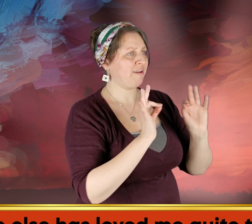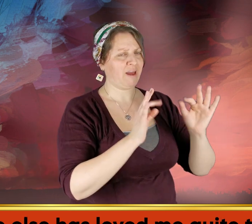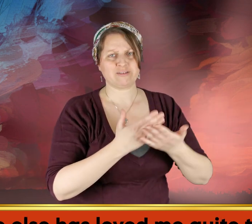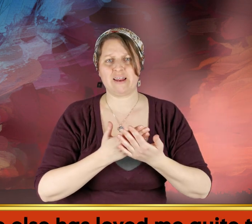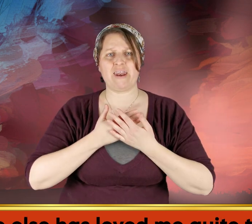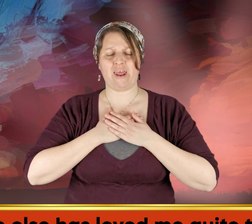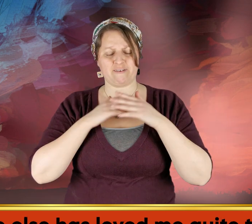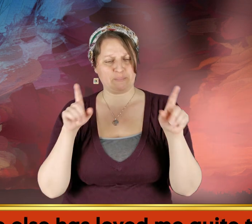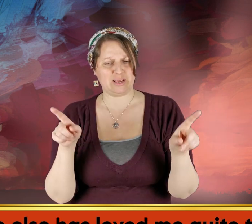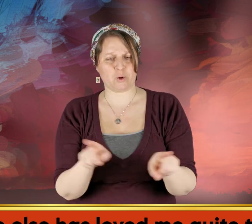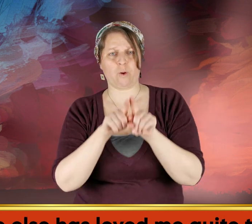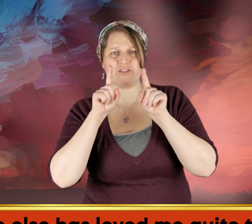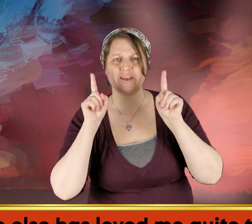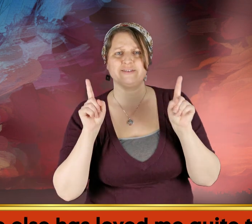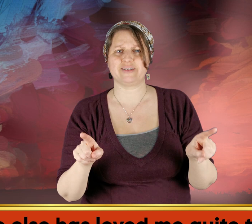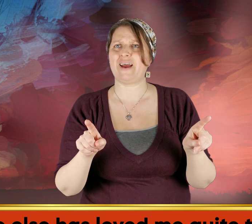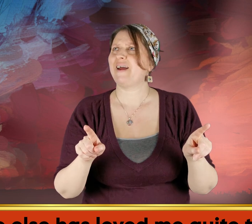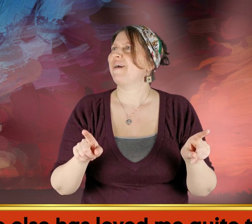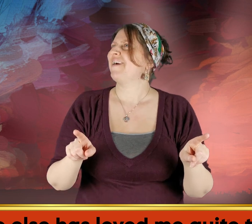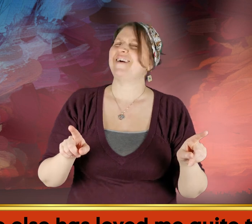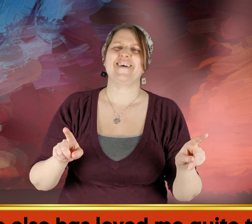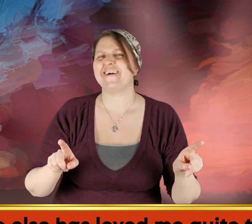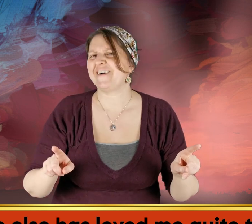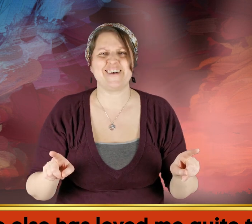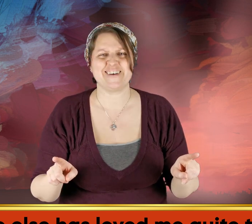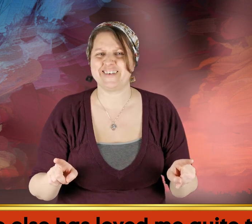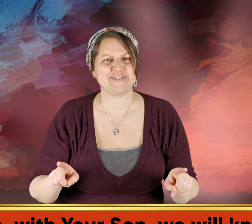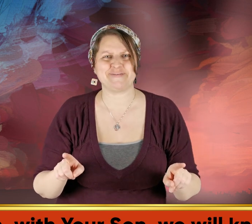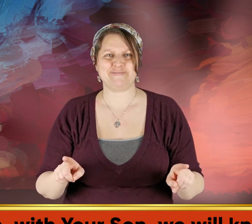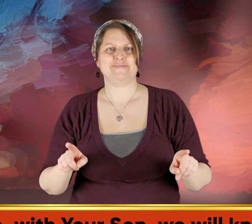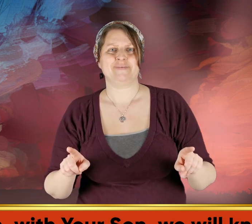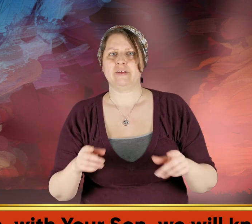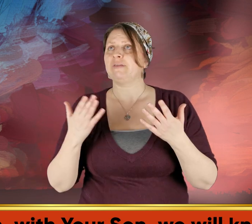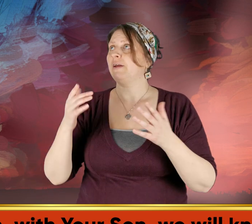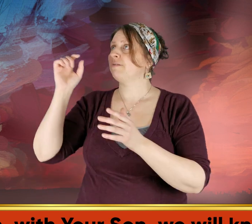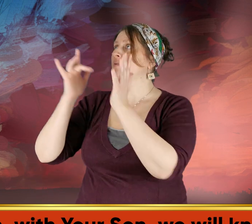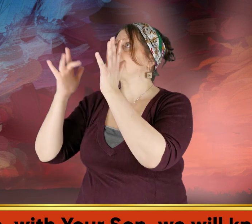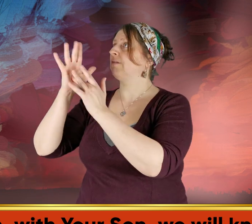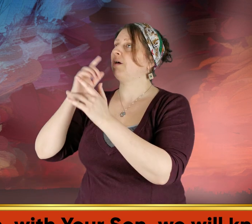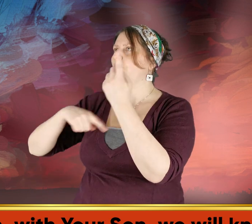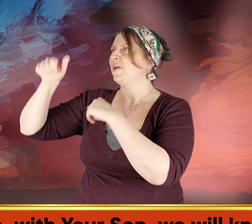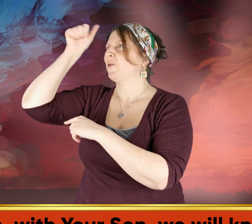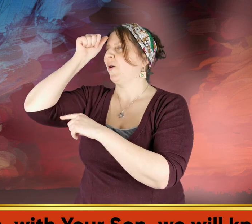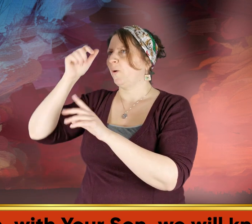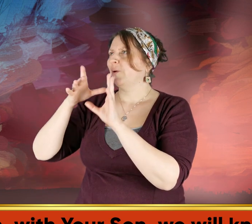else has loved me quite the same Then with your Son we will the